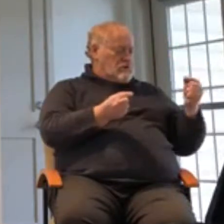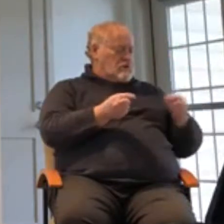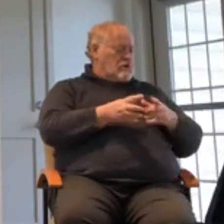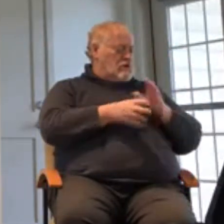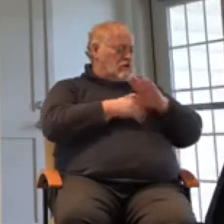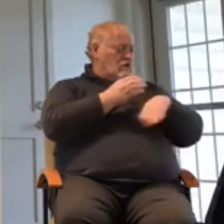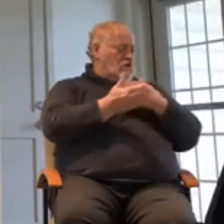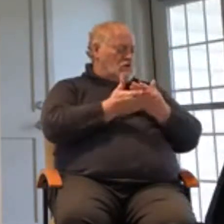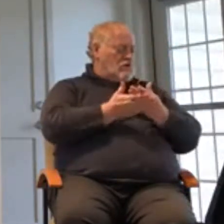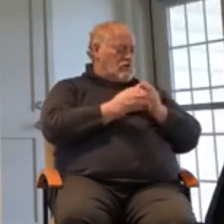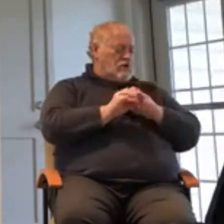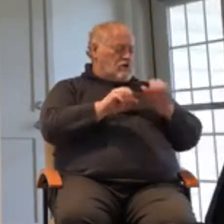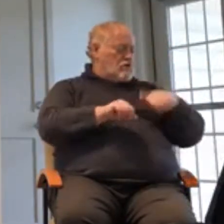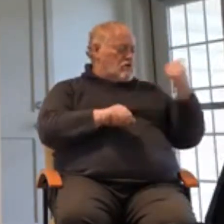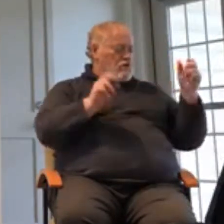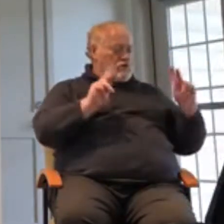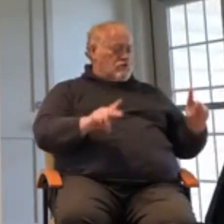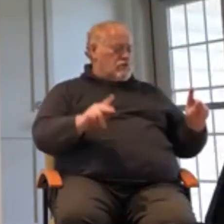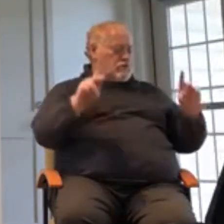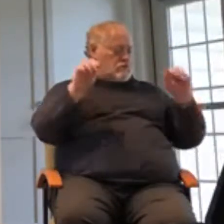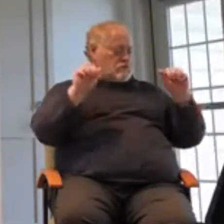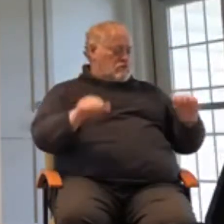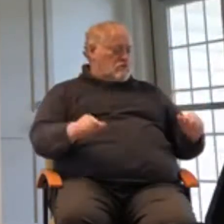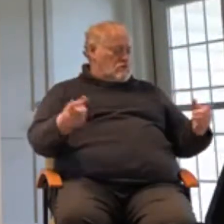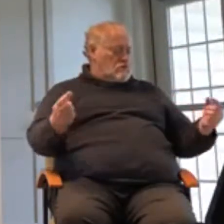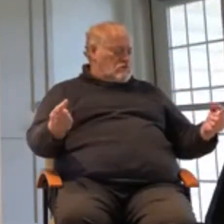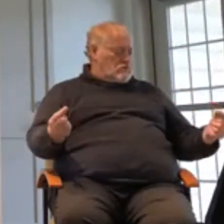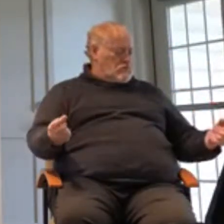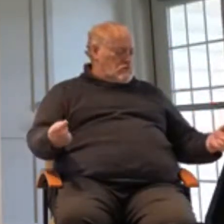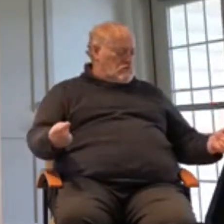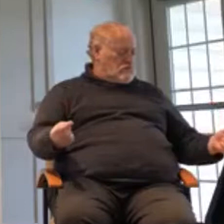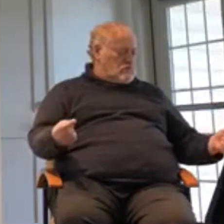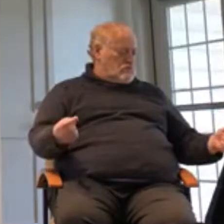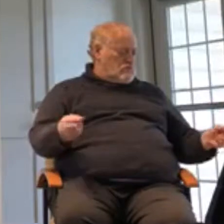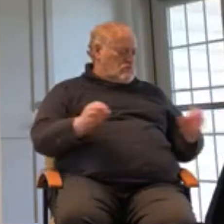completely. He did something that no other friend could do.